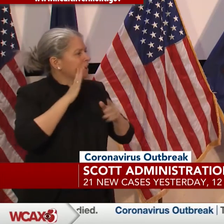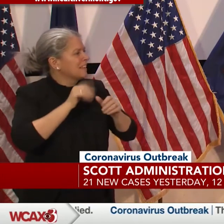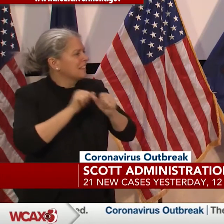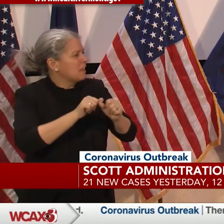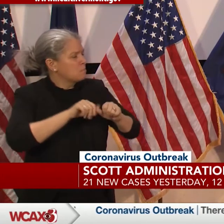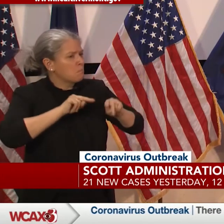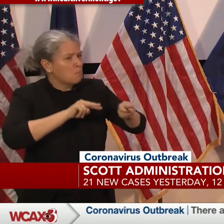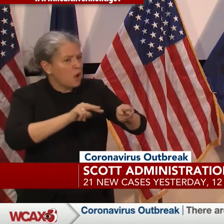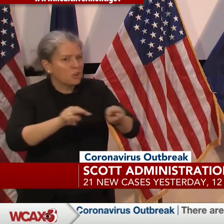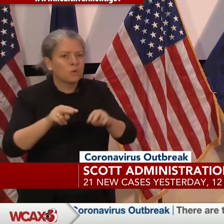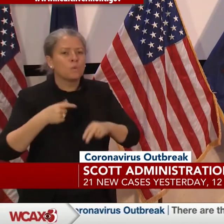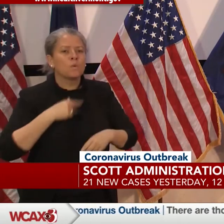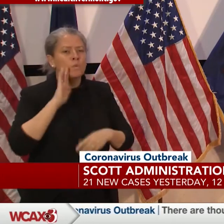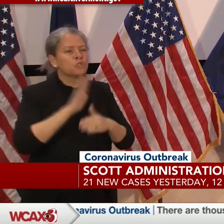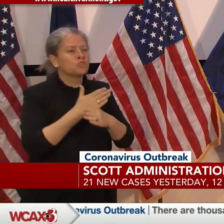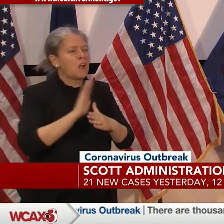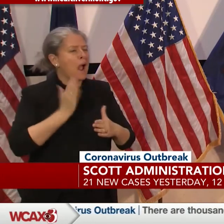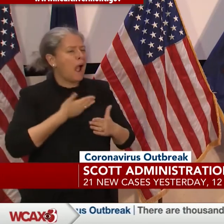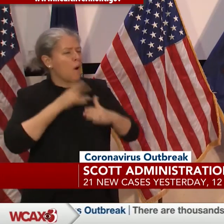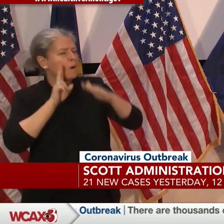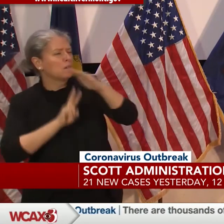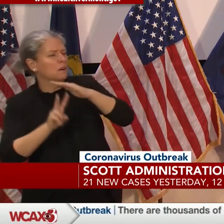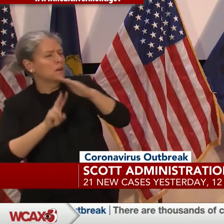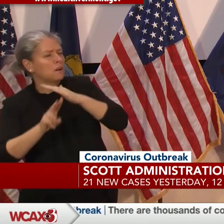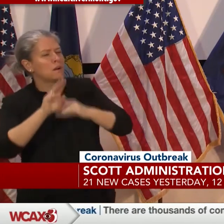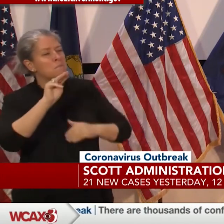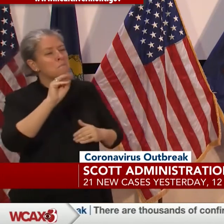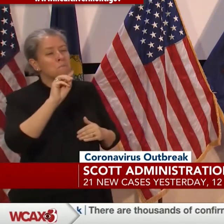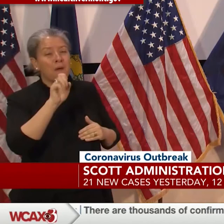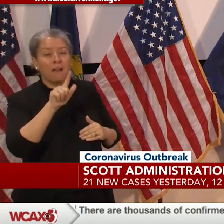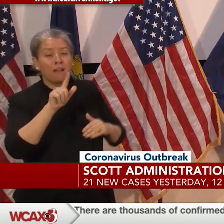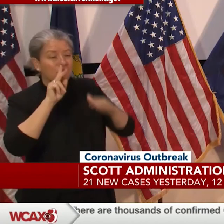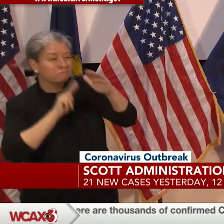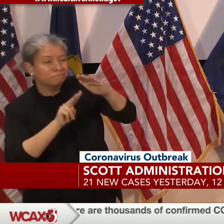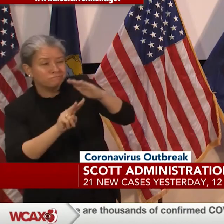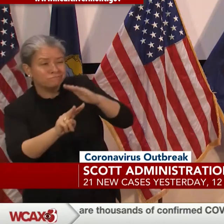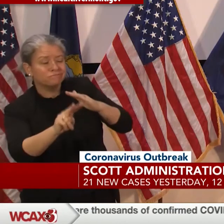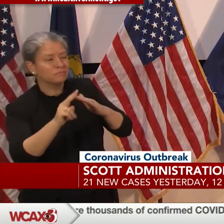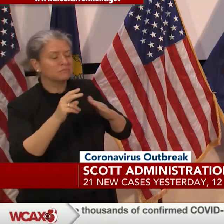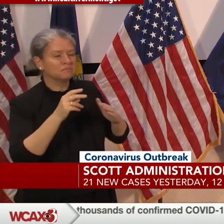some of the modeling with you, with Vermonters,